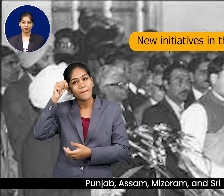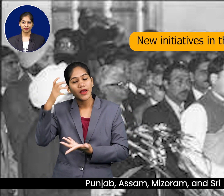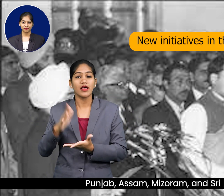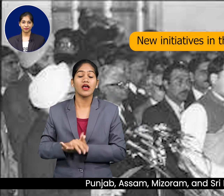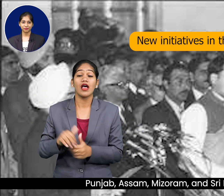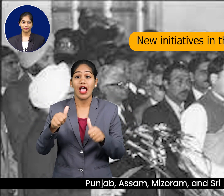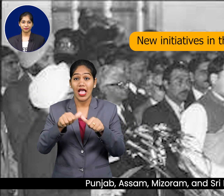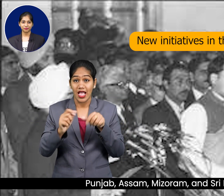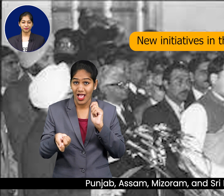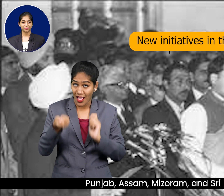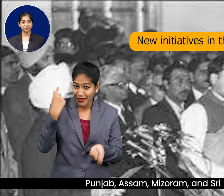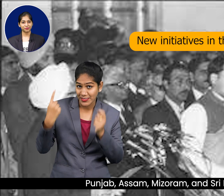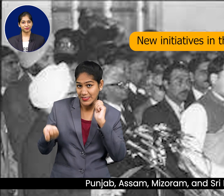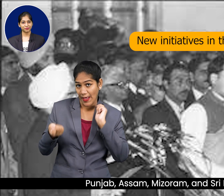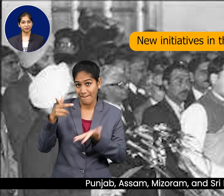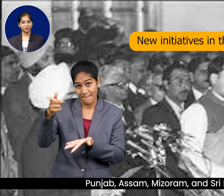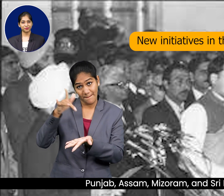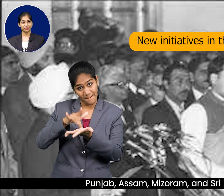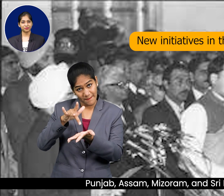Assam,